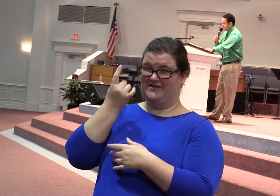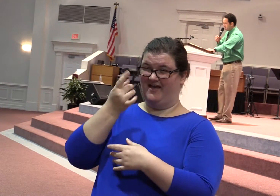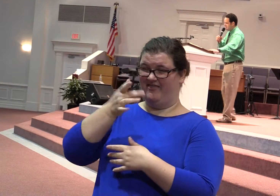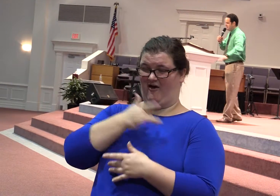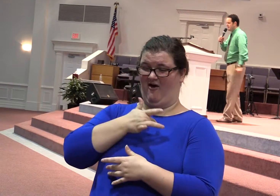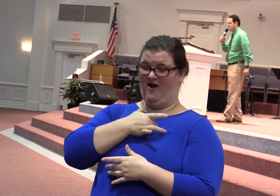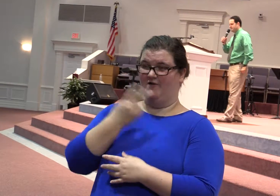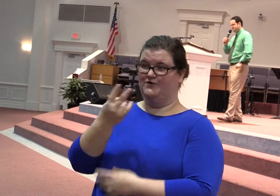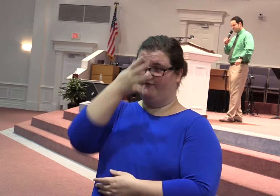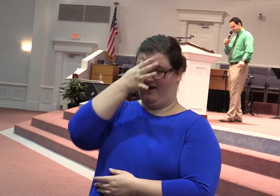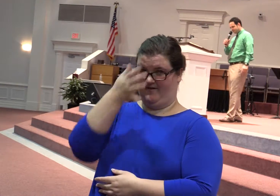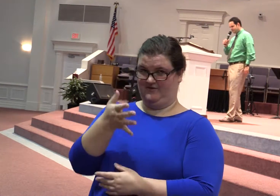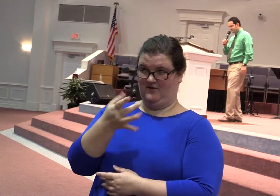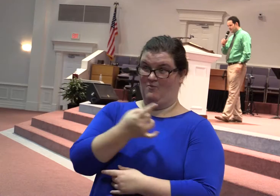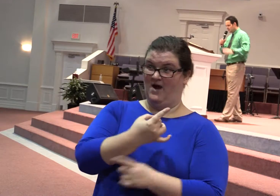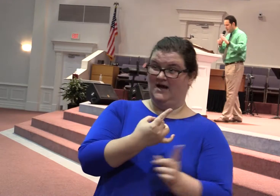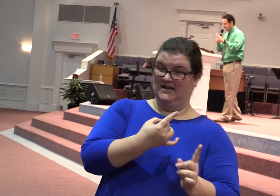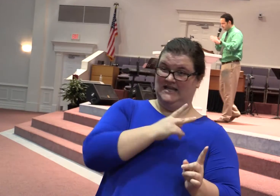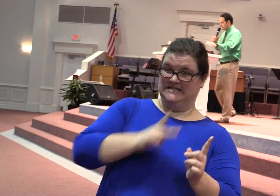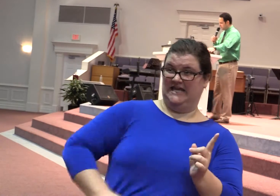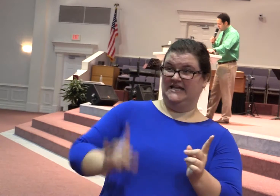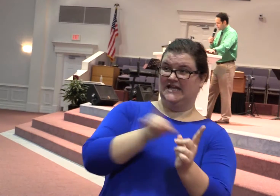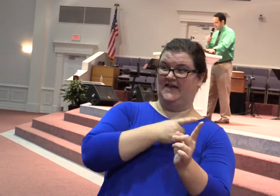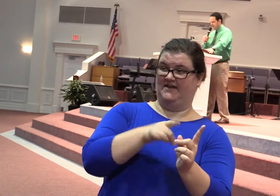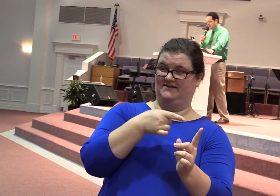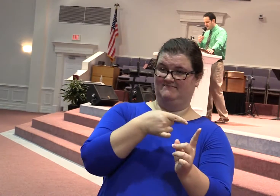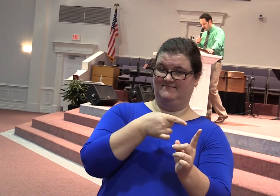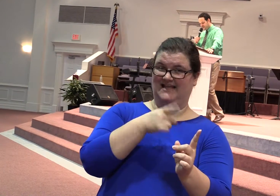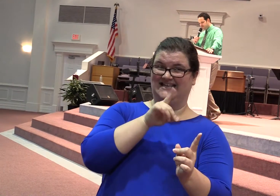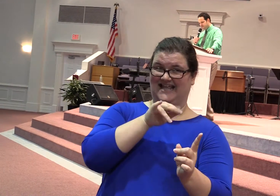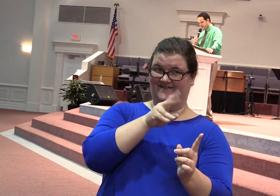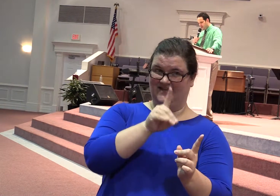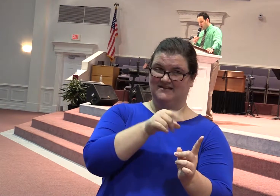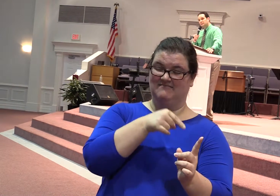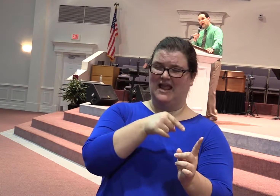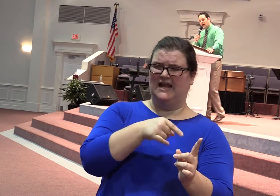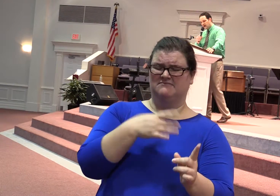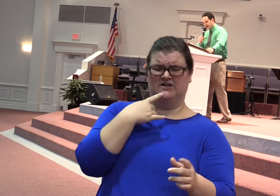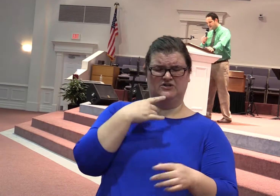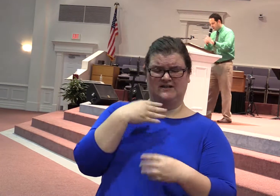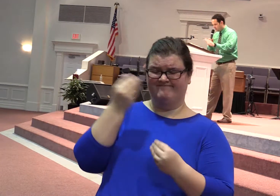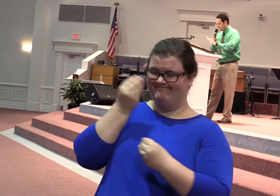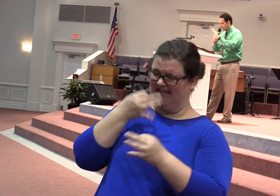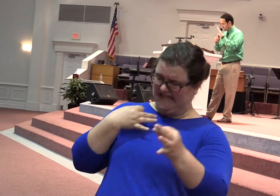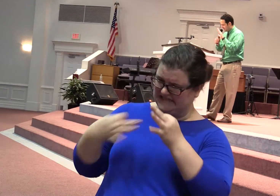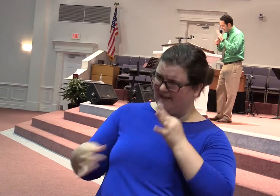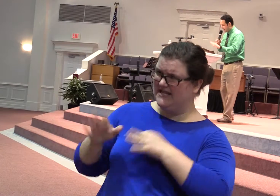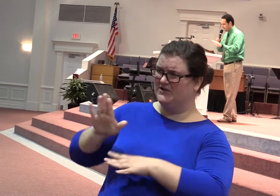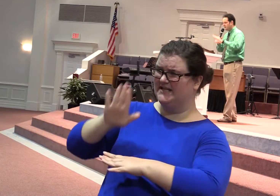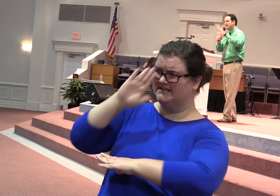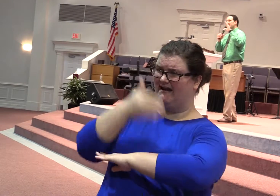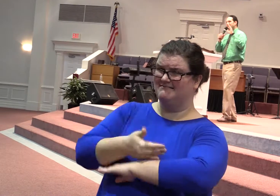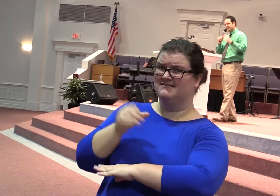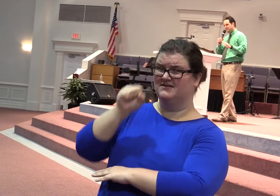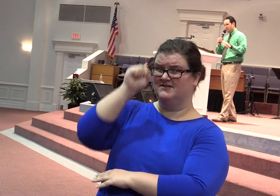One of them is the King David, talking to his own son Solomon, whom God has chosen to build a